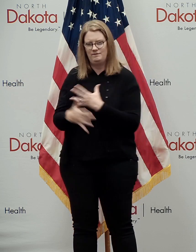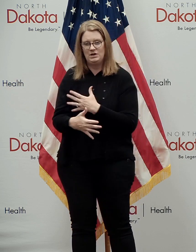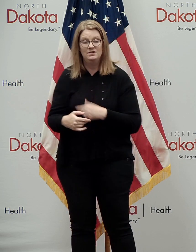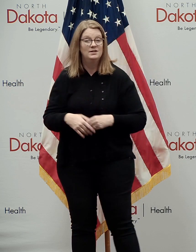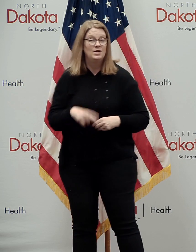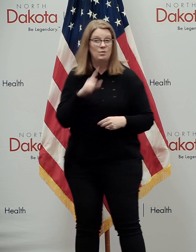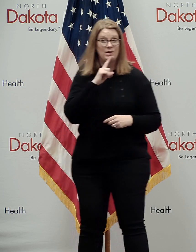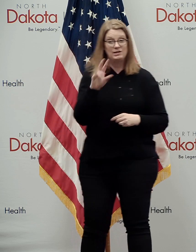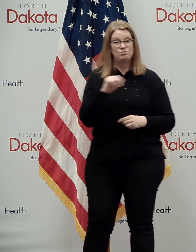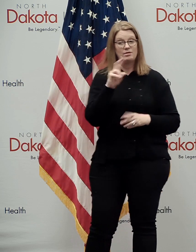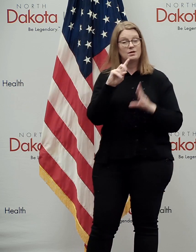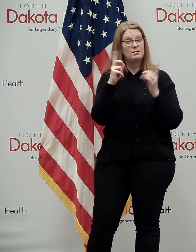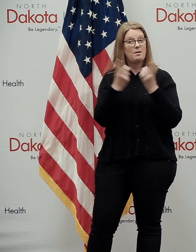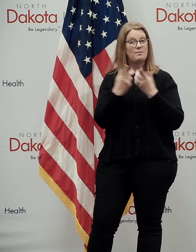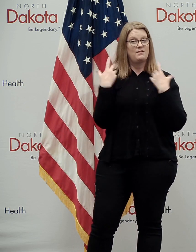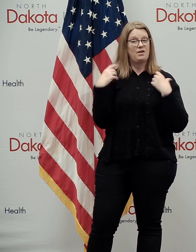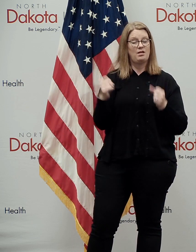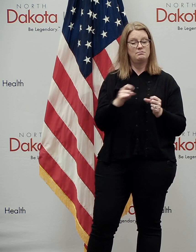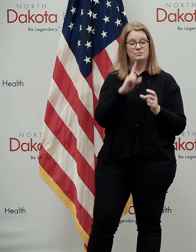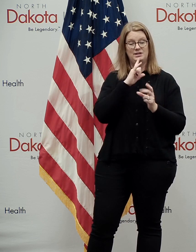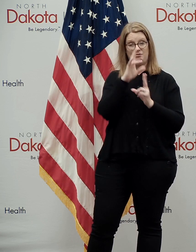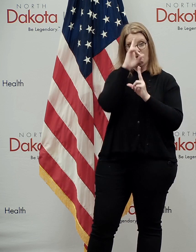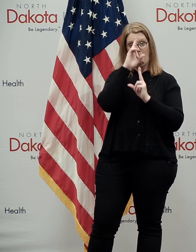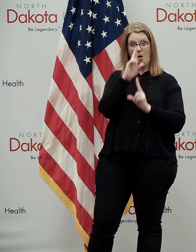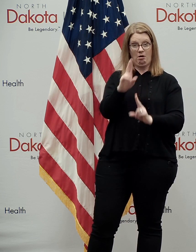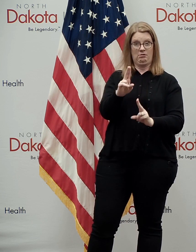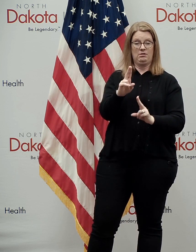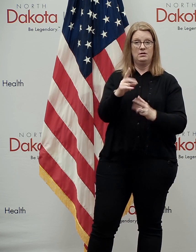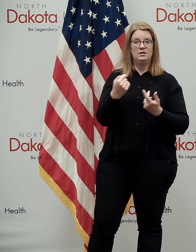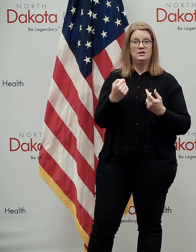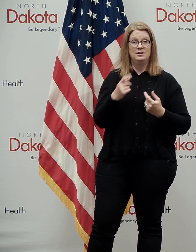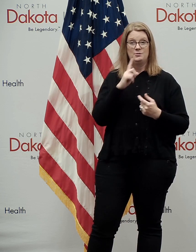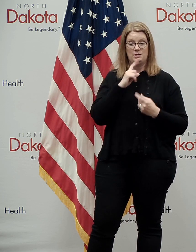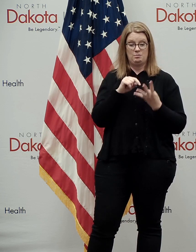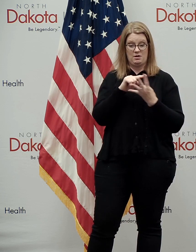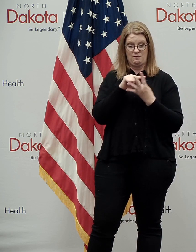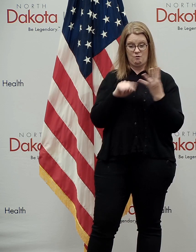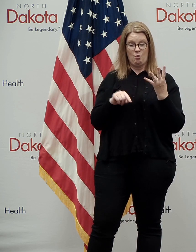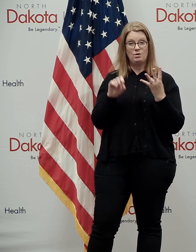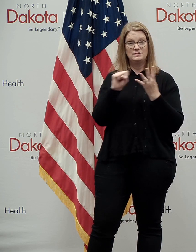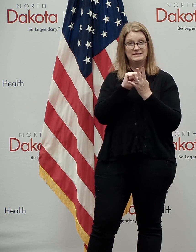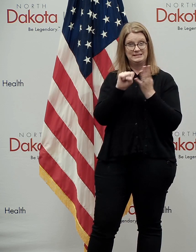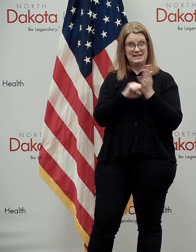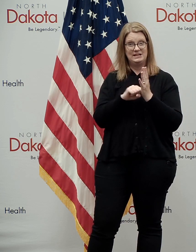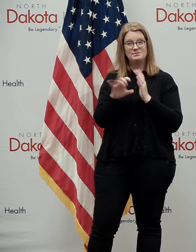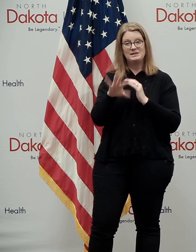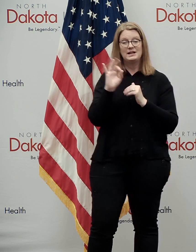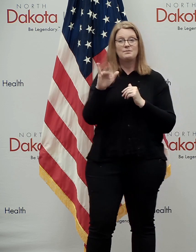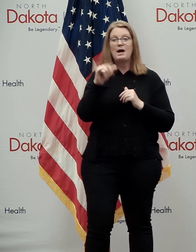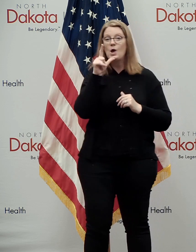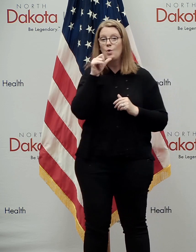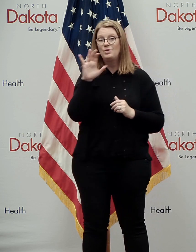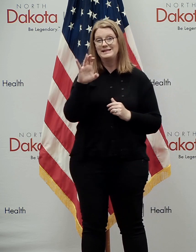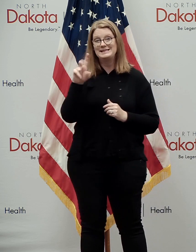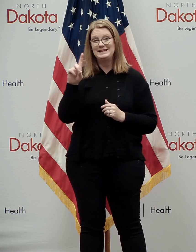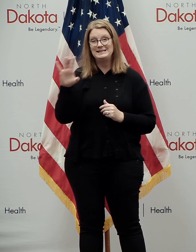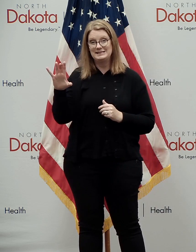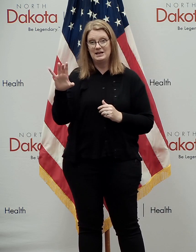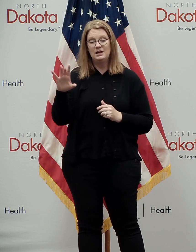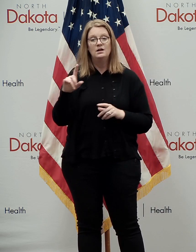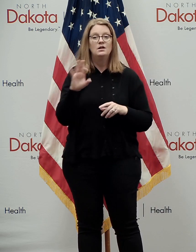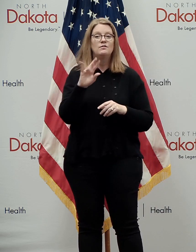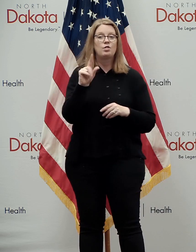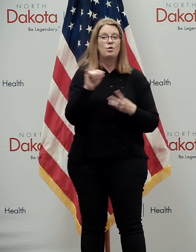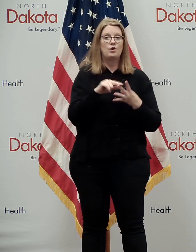the North Dakota Department of Health to be one of only 4 states to be selected by the Center for Disease Control and Prevention, along with